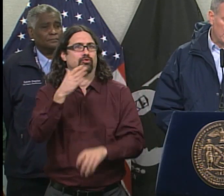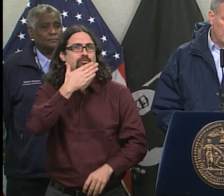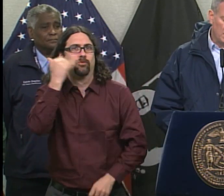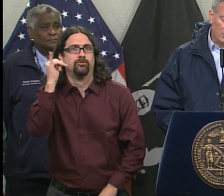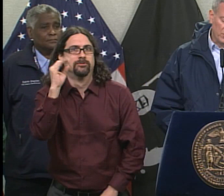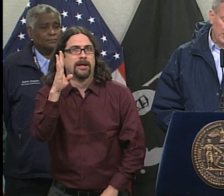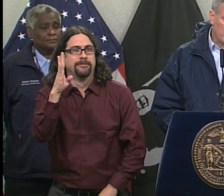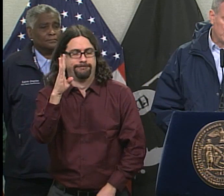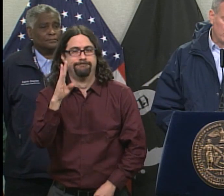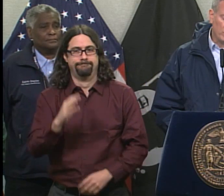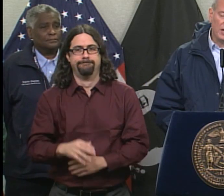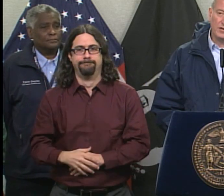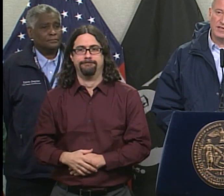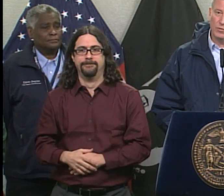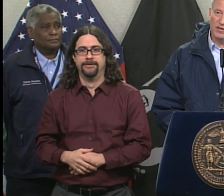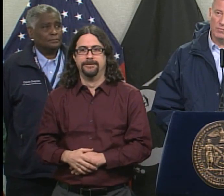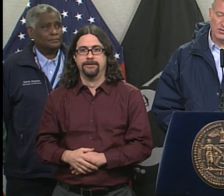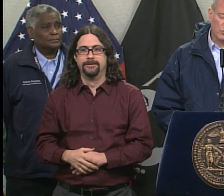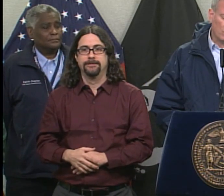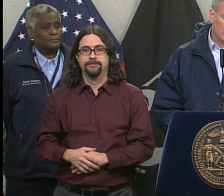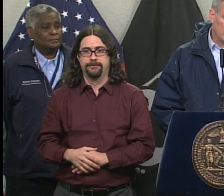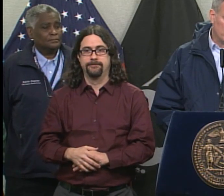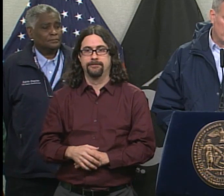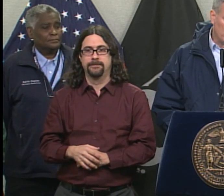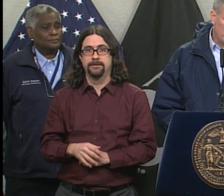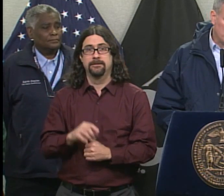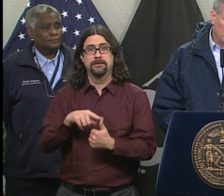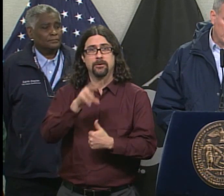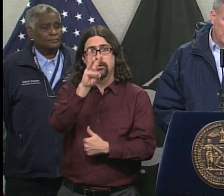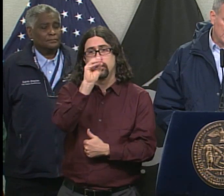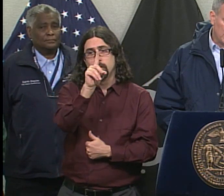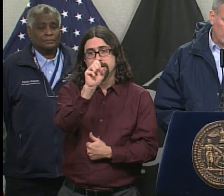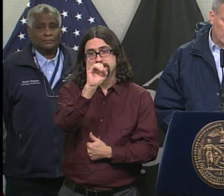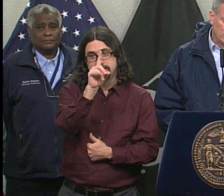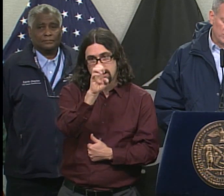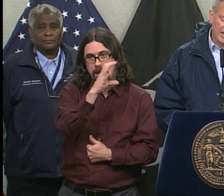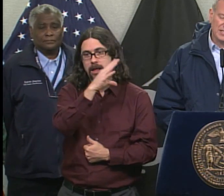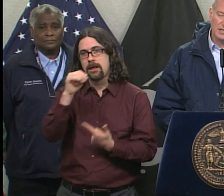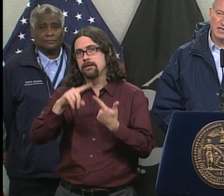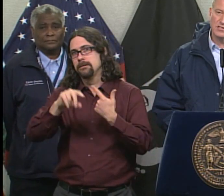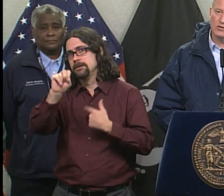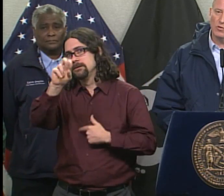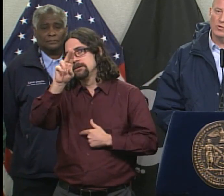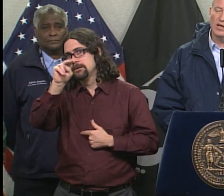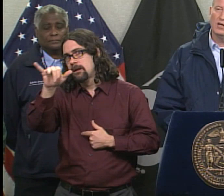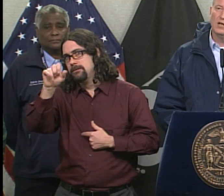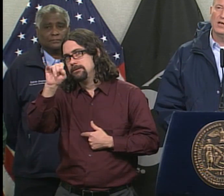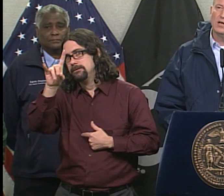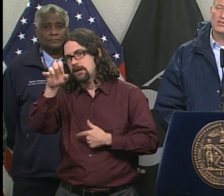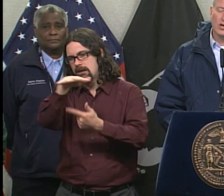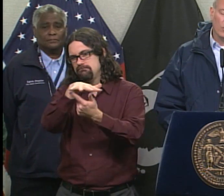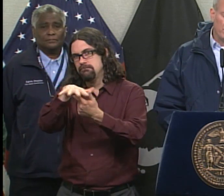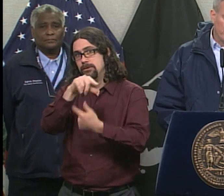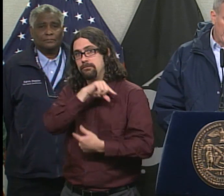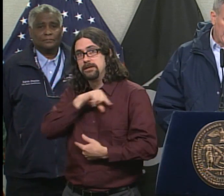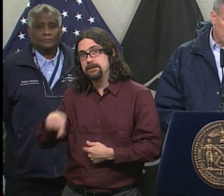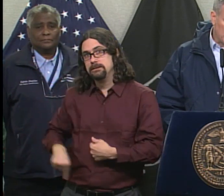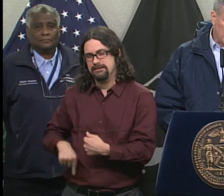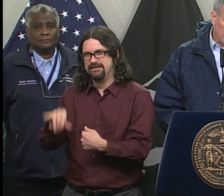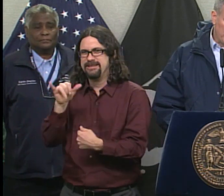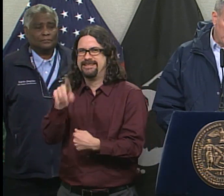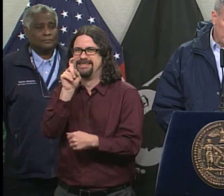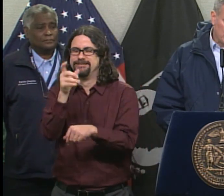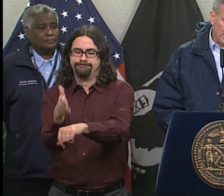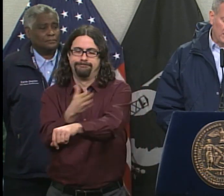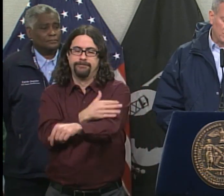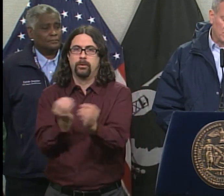today. Other neighborhoods in Queens that we have much more work to do in: Ridgewood, East Elmhurst, Jackson Heights, Corona. So, in fact,